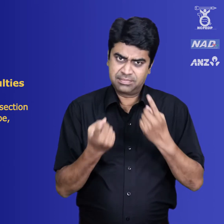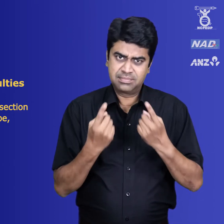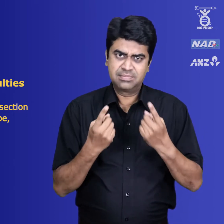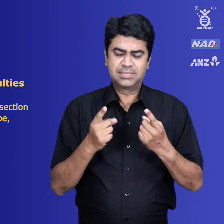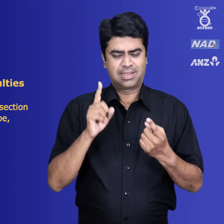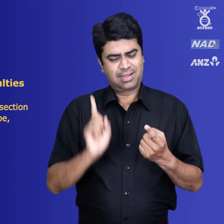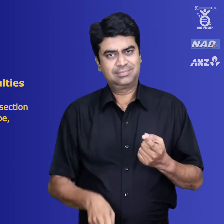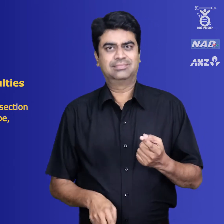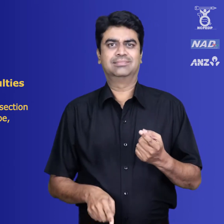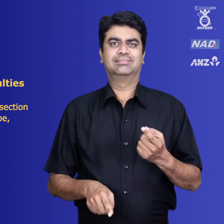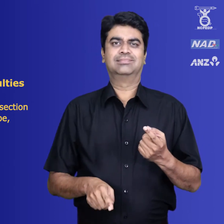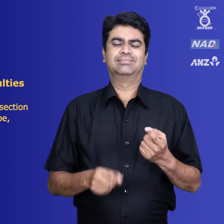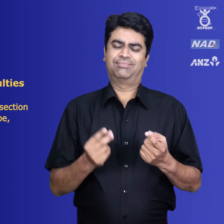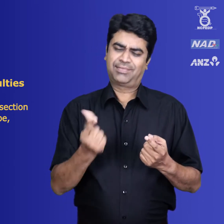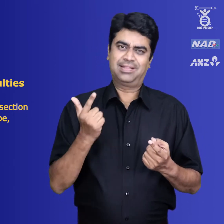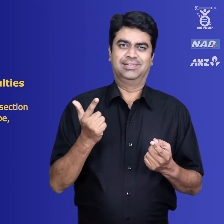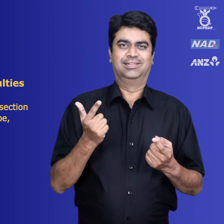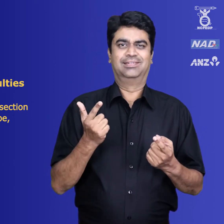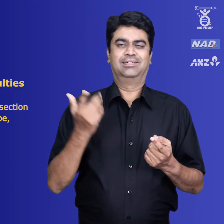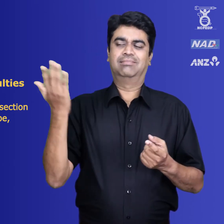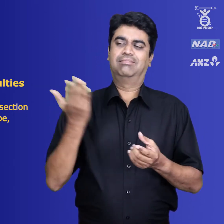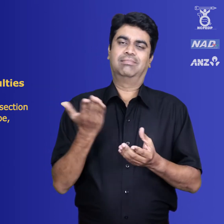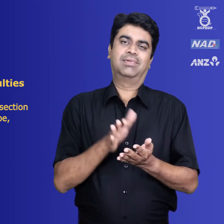each House of Parliament.